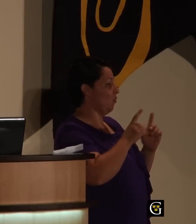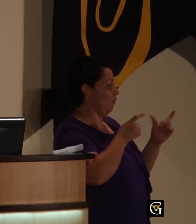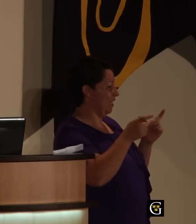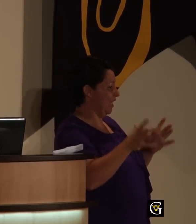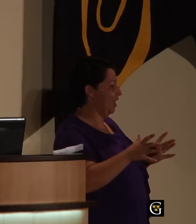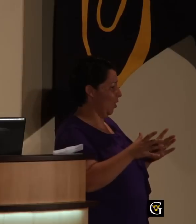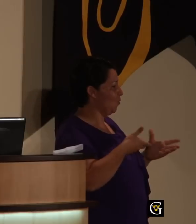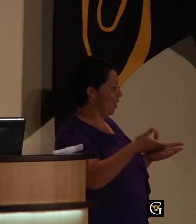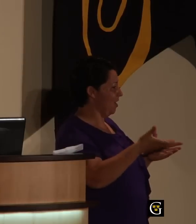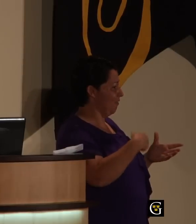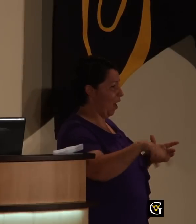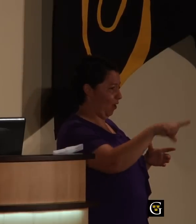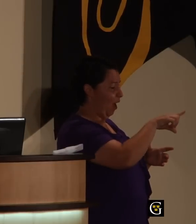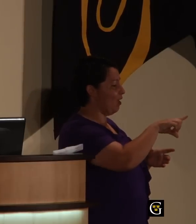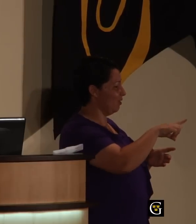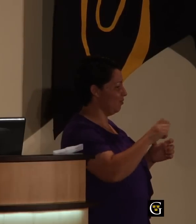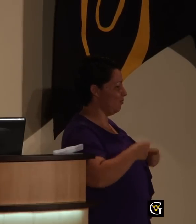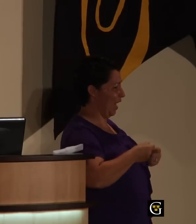if we wished to do so.